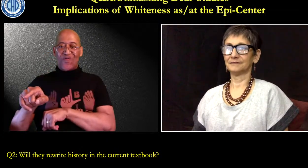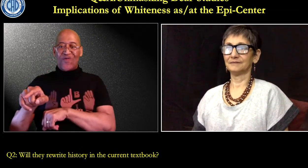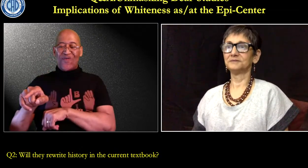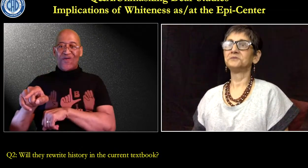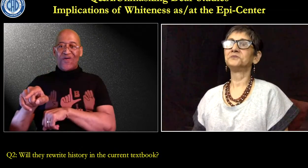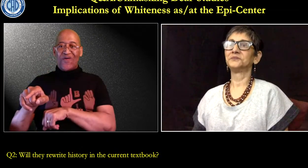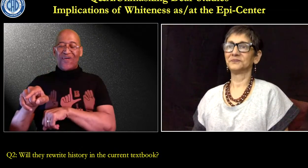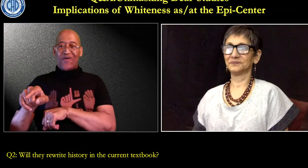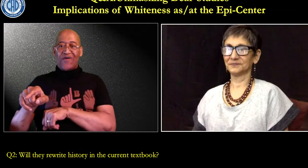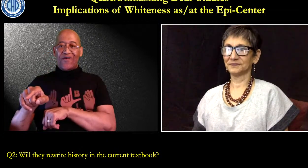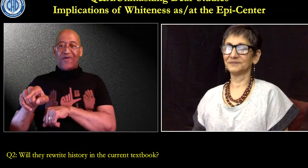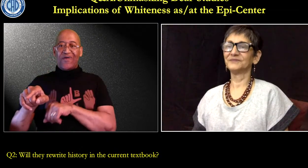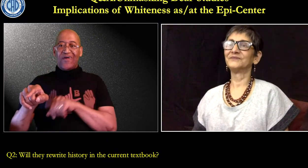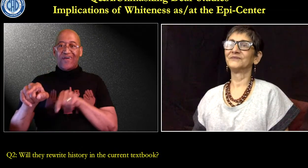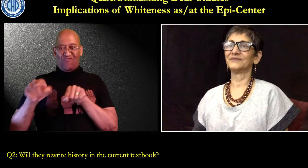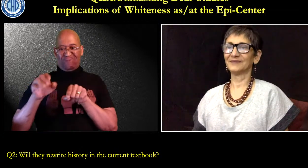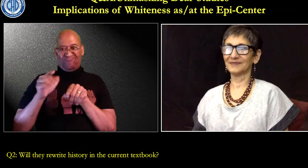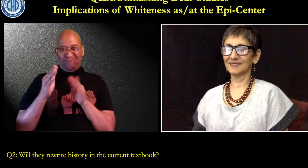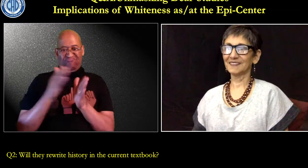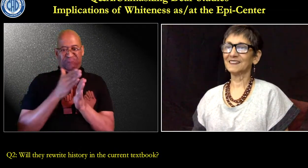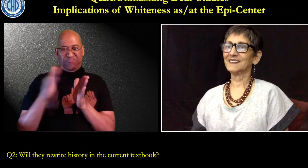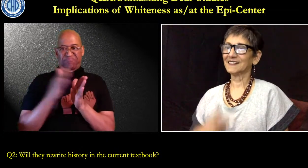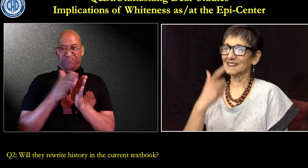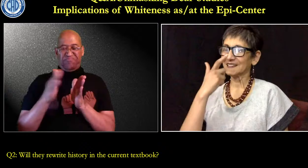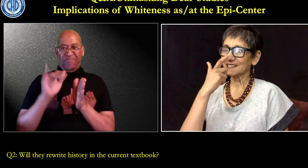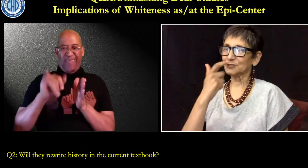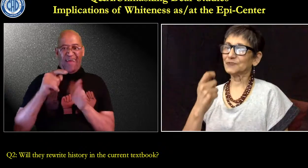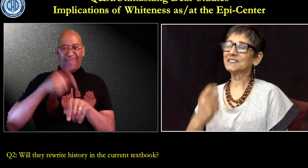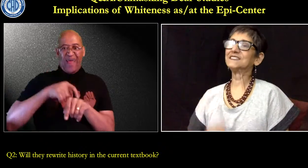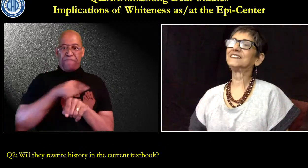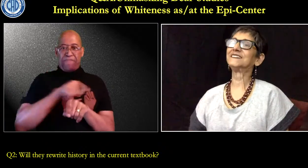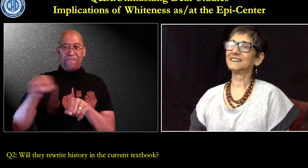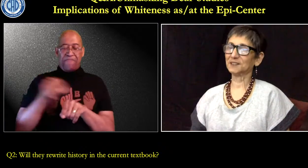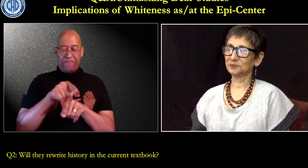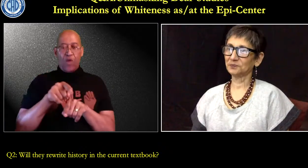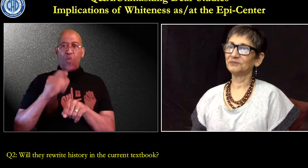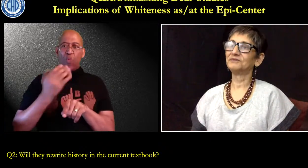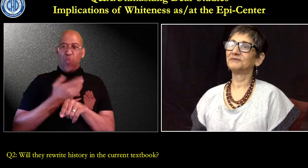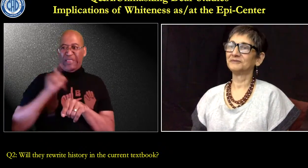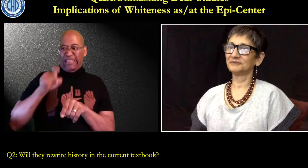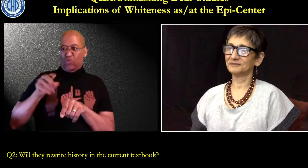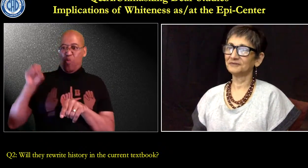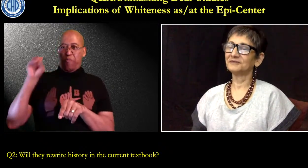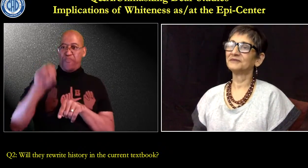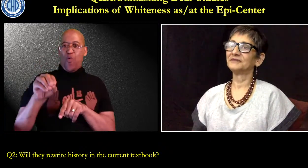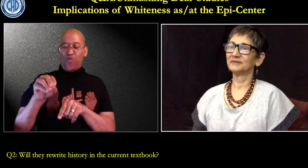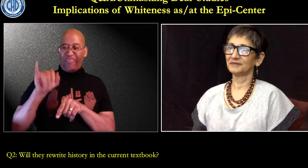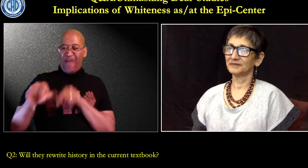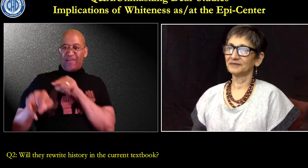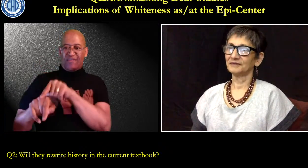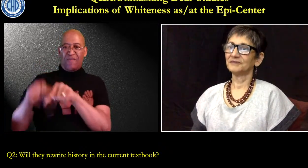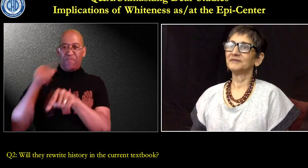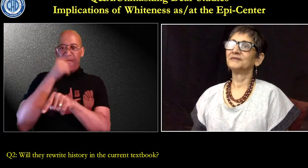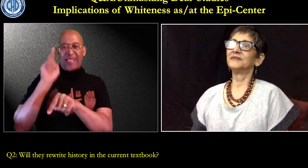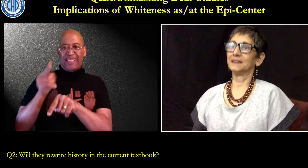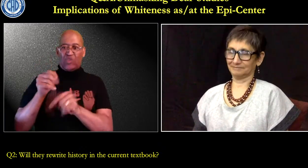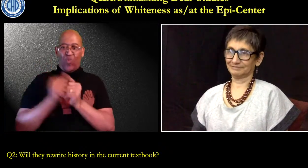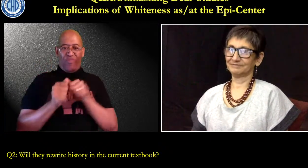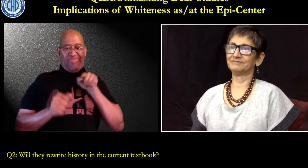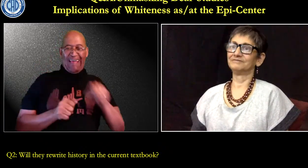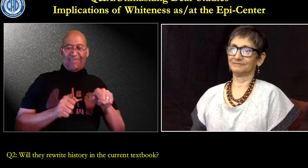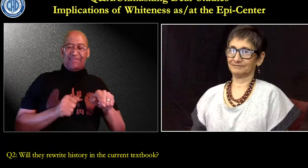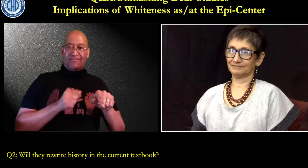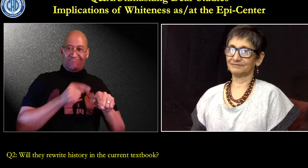the California School for the Deaf was established in Riverside, there was a time period where we needed